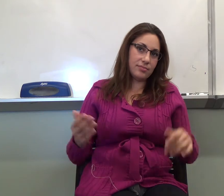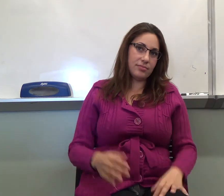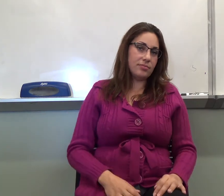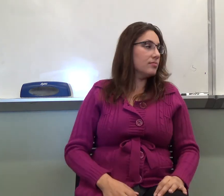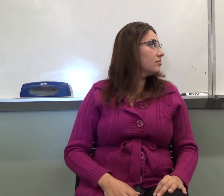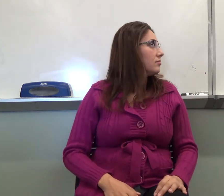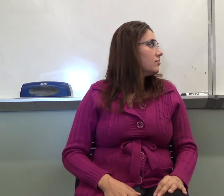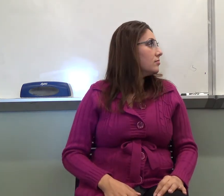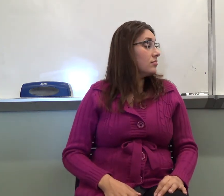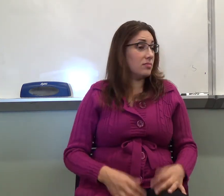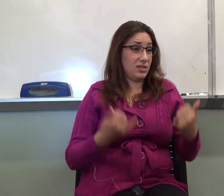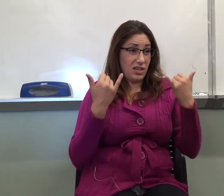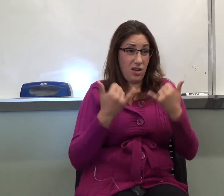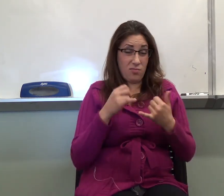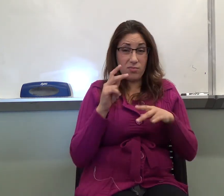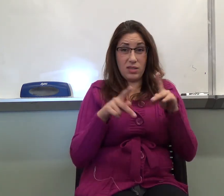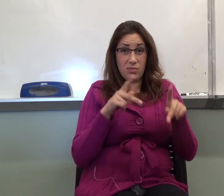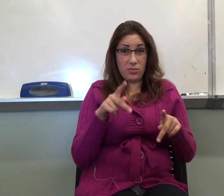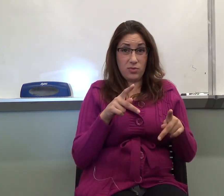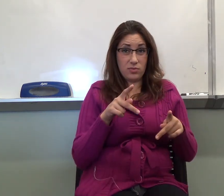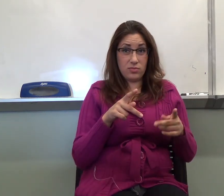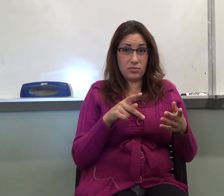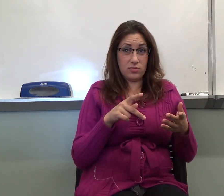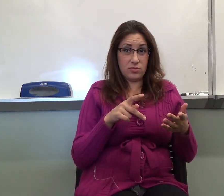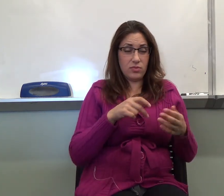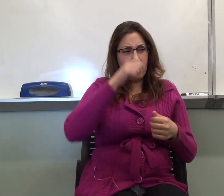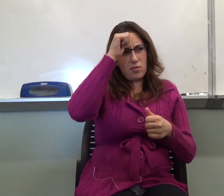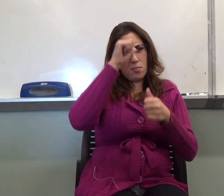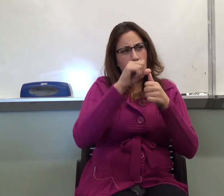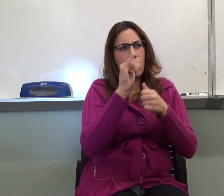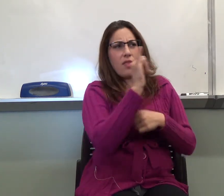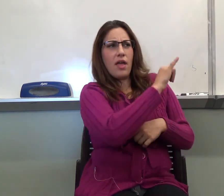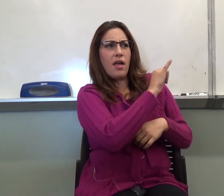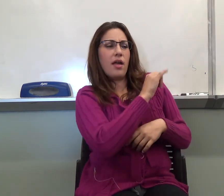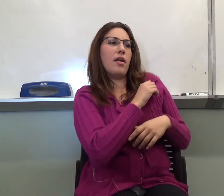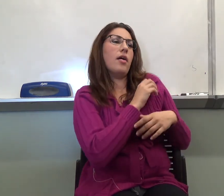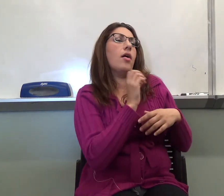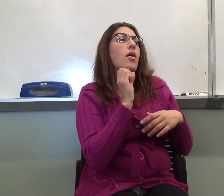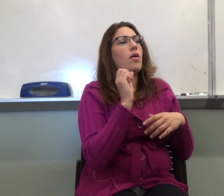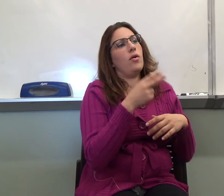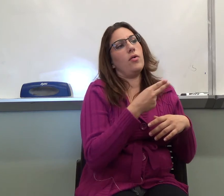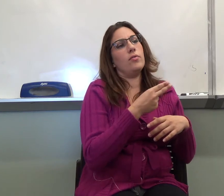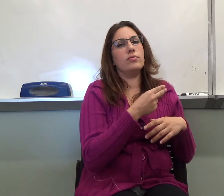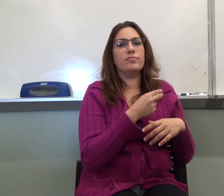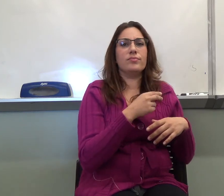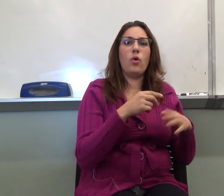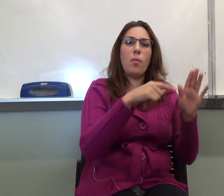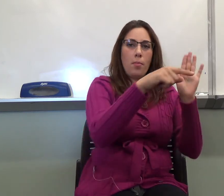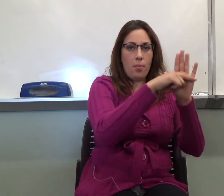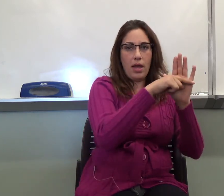Now, people generally remember this. This is a quick trick. They just remember, well, minus times minus is plus. That does work.